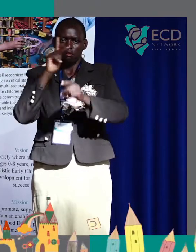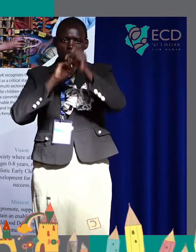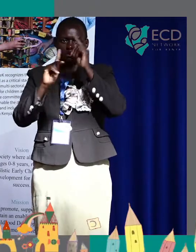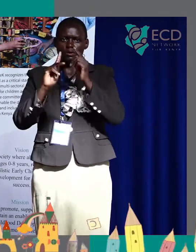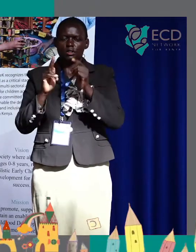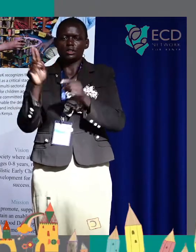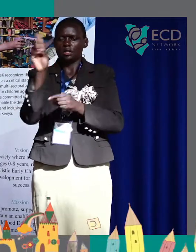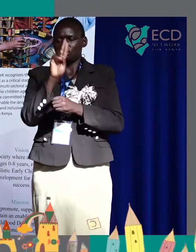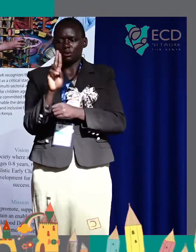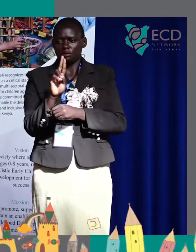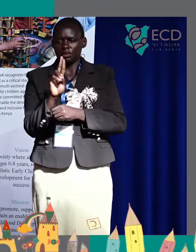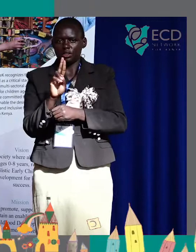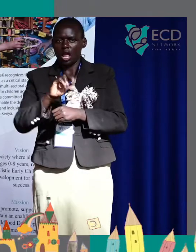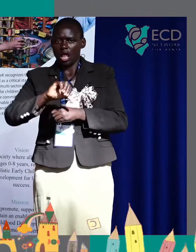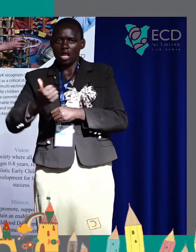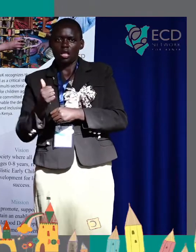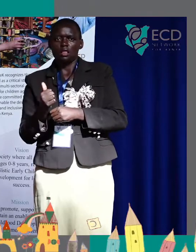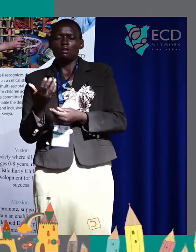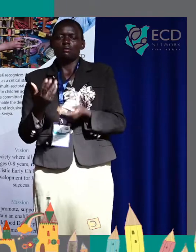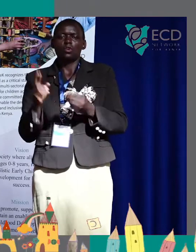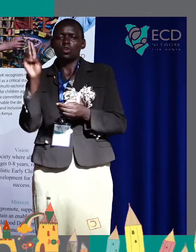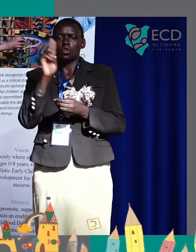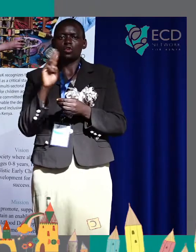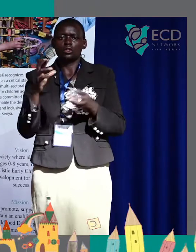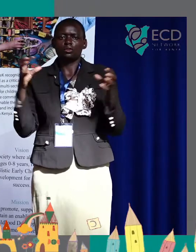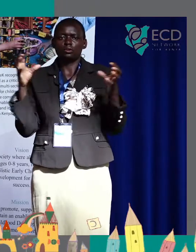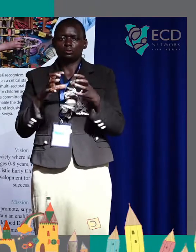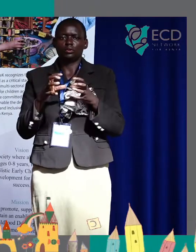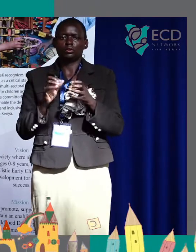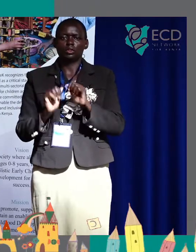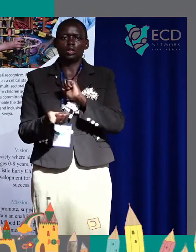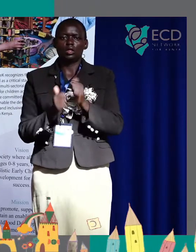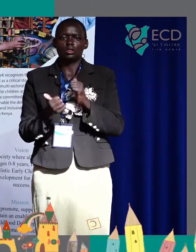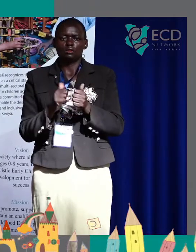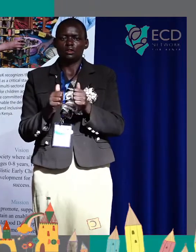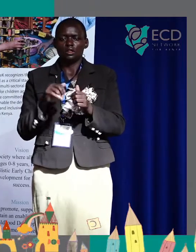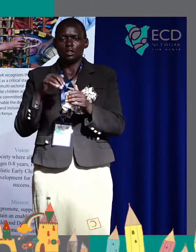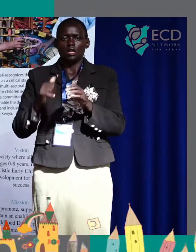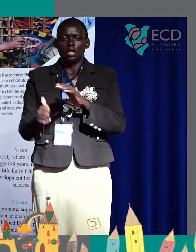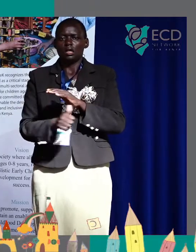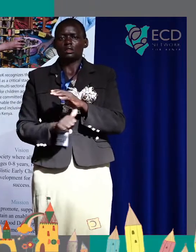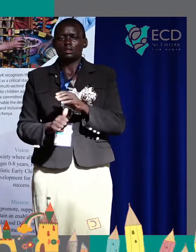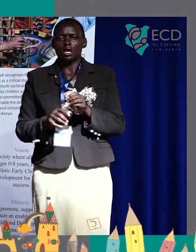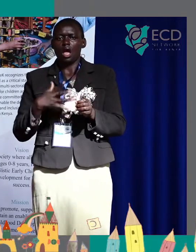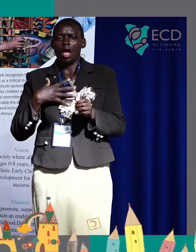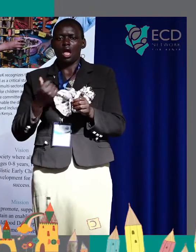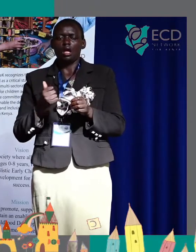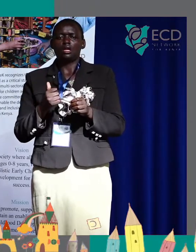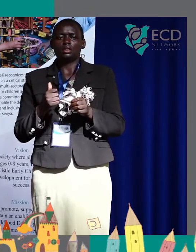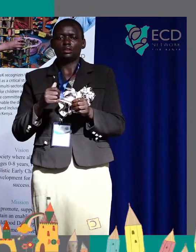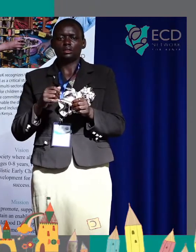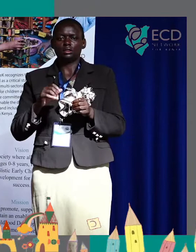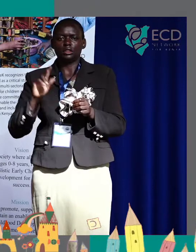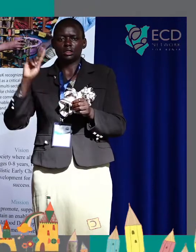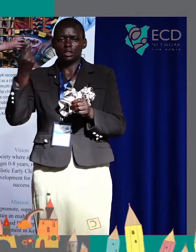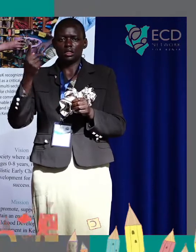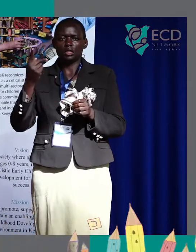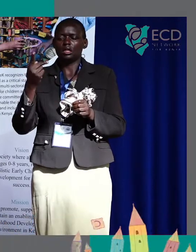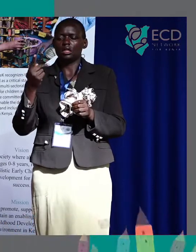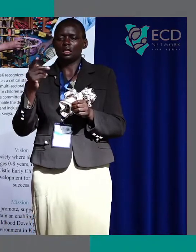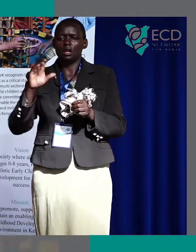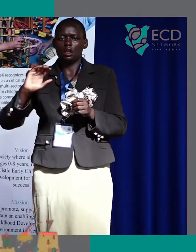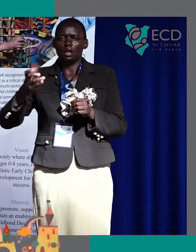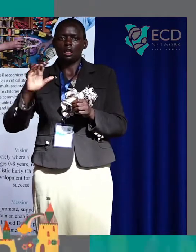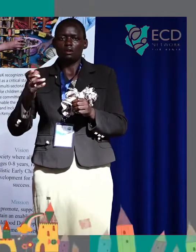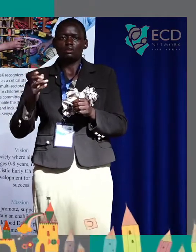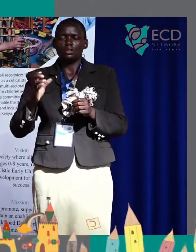implementation. The other will be using community activators as grassroots advocates. And the last one will be the Kenya County ECD